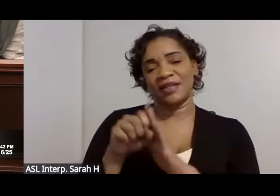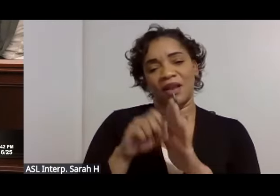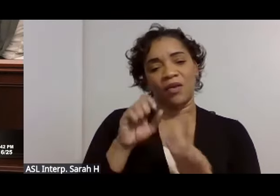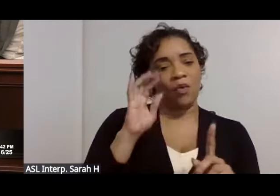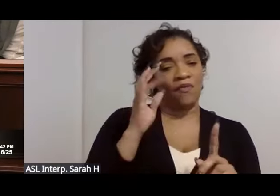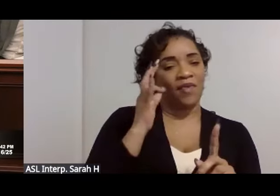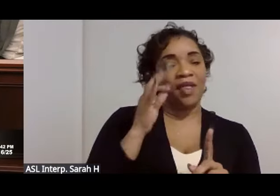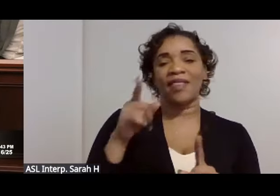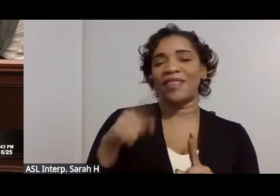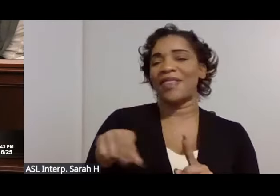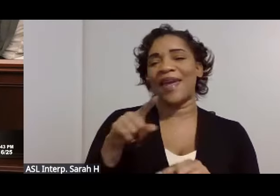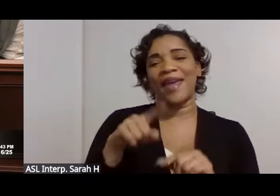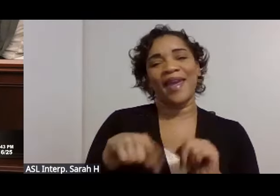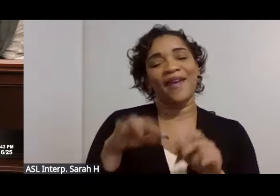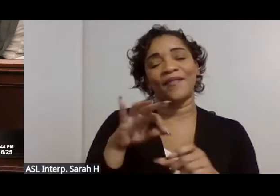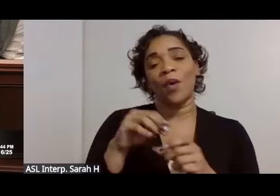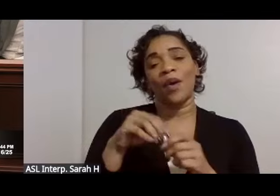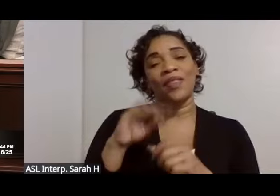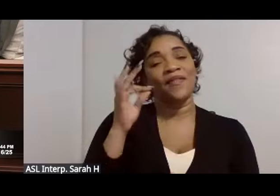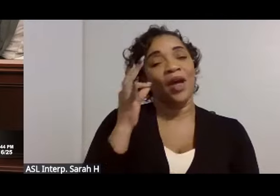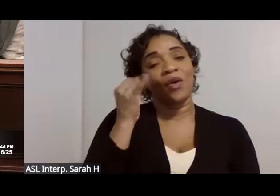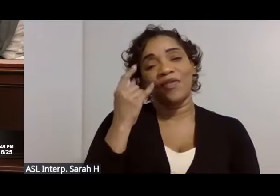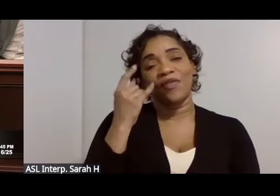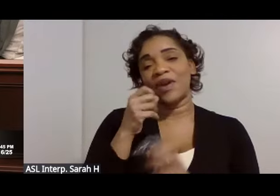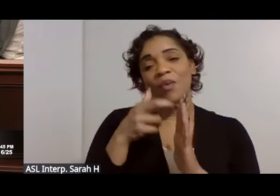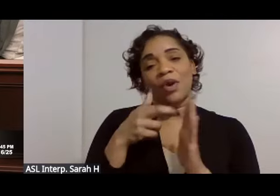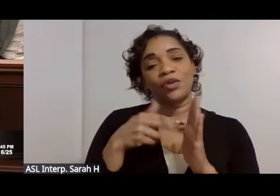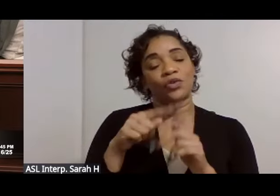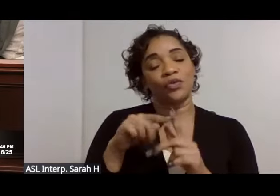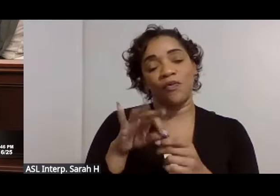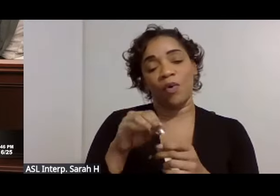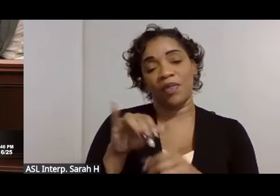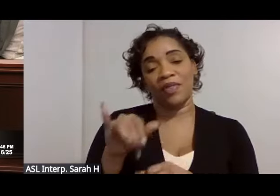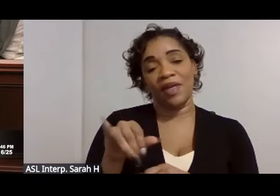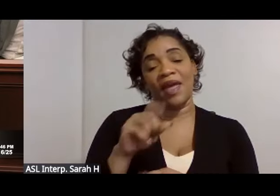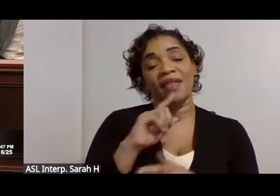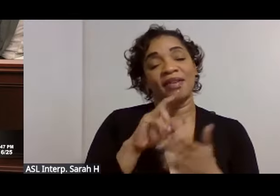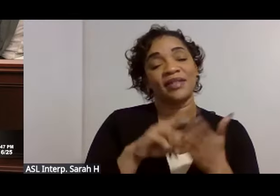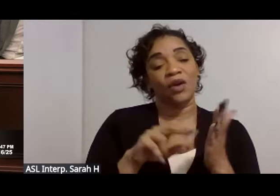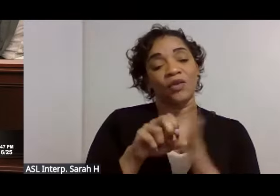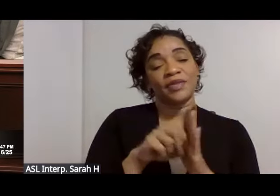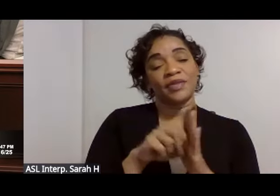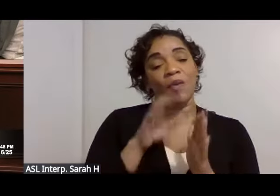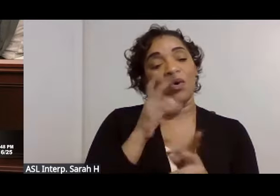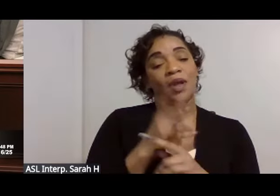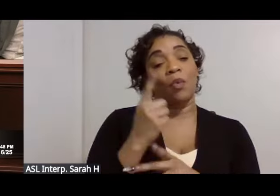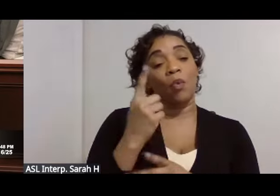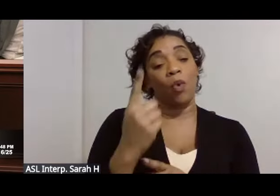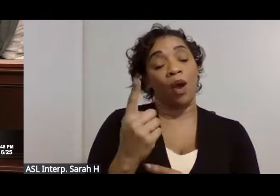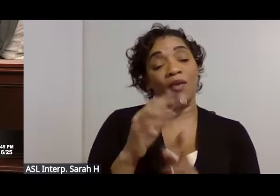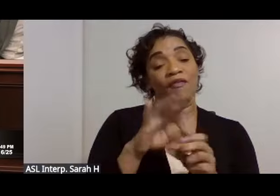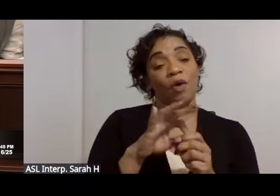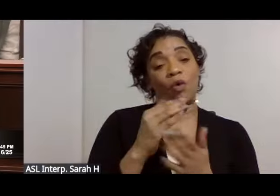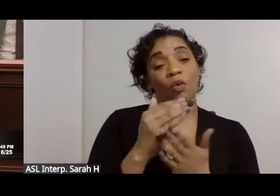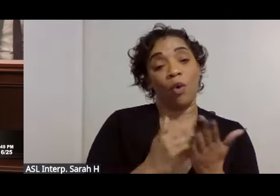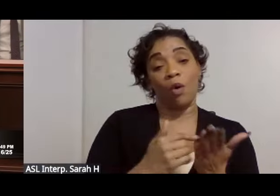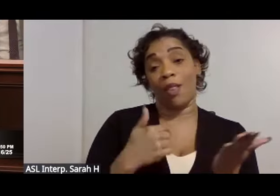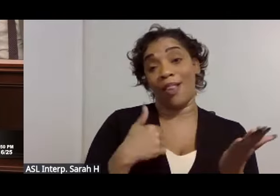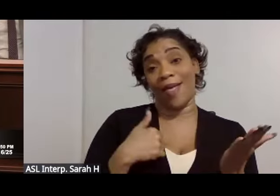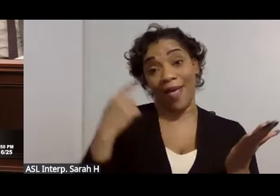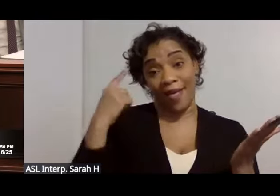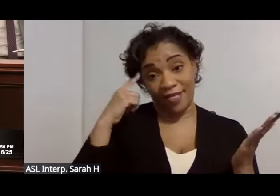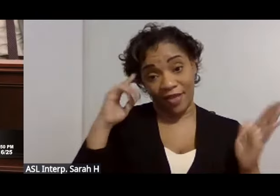vote in the federal election. The Secretary of State will keep one voter roll, I think, and obviously they're free to keep as many as